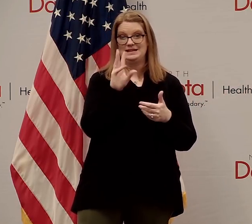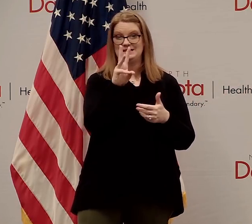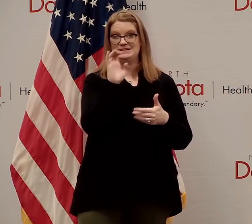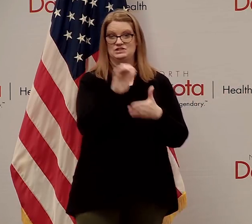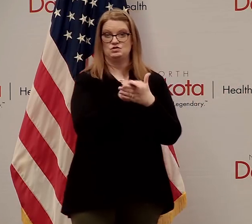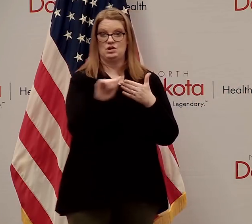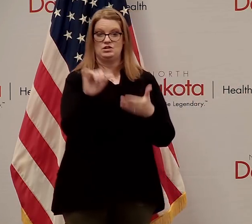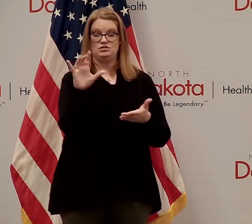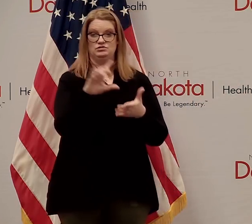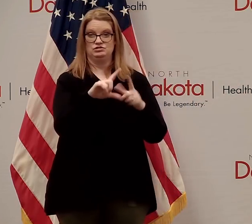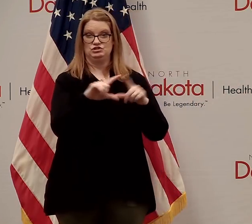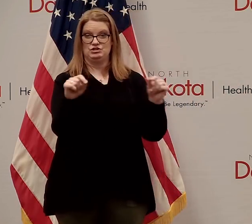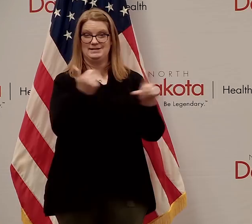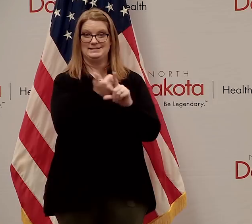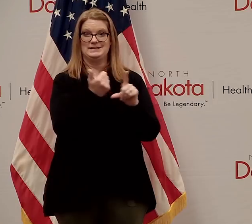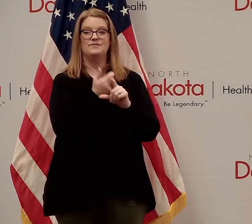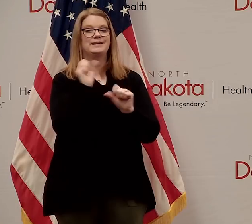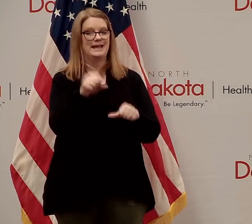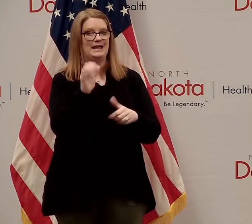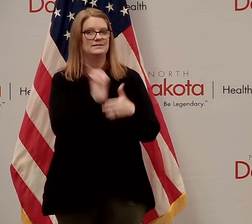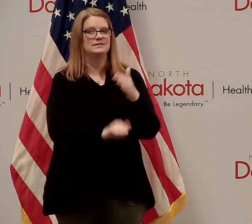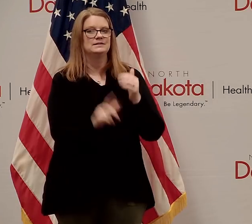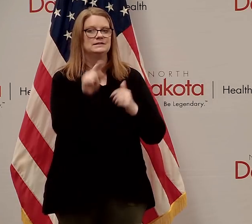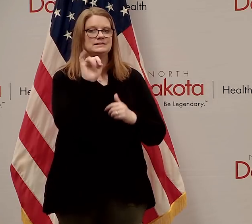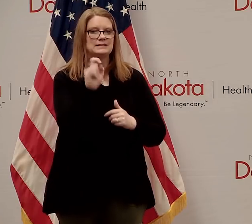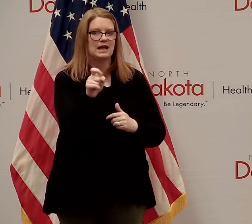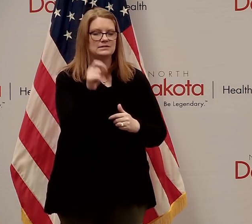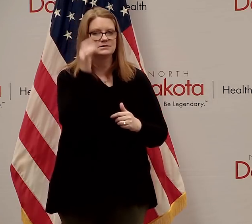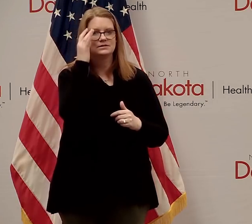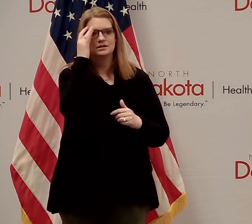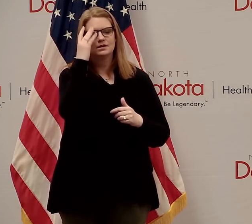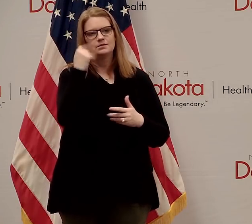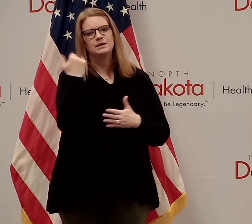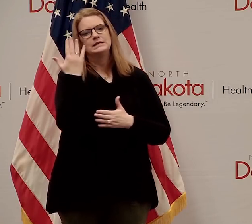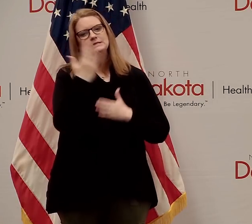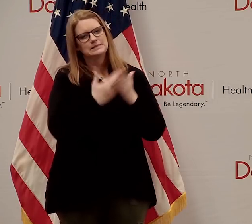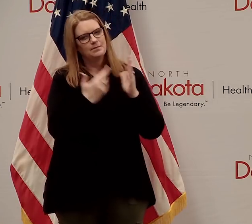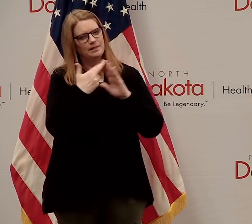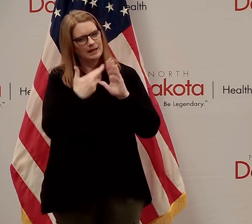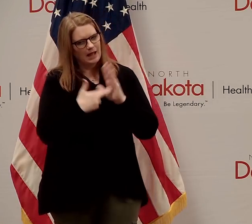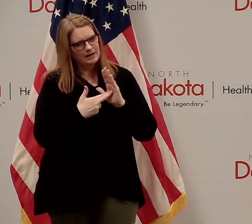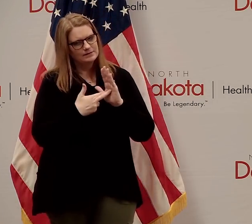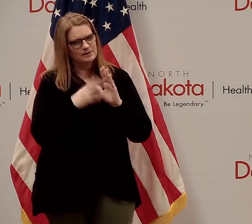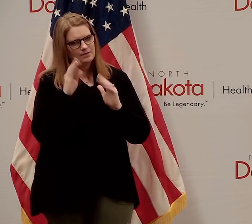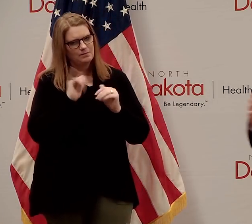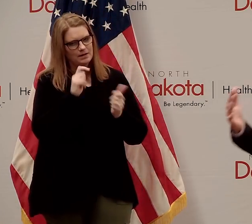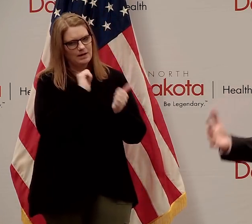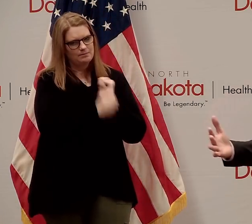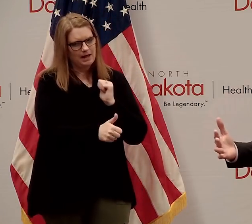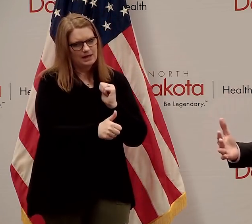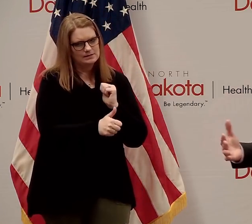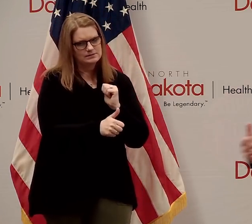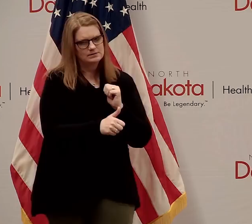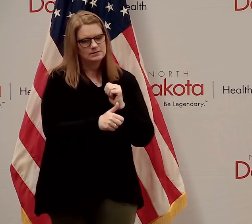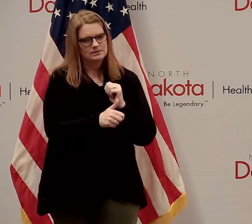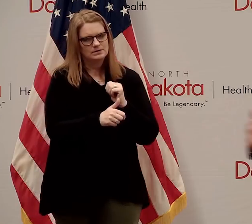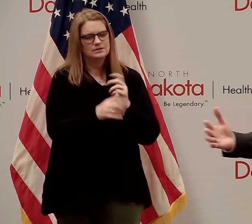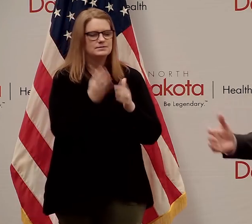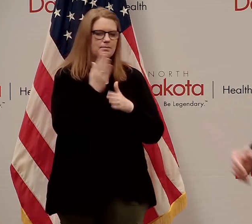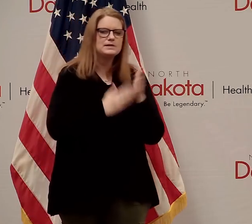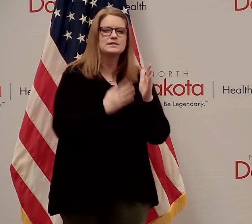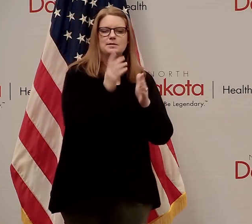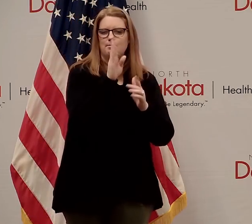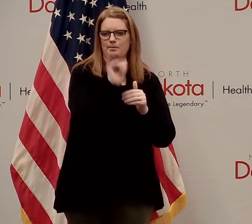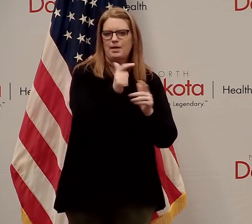$600 check was taxable. But I think the guidance, some of the guidance of the bill got passed, and then the guidance came later. And so in